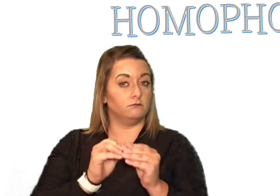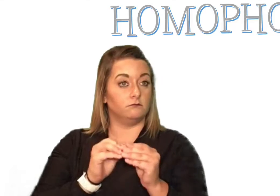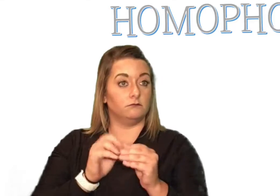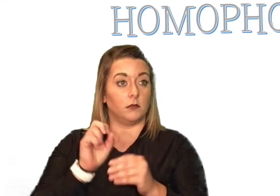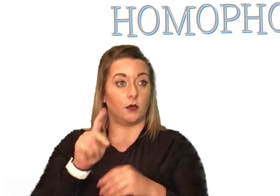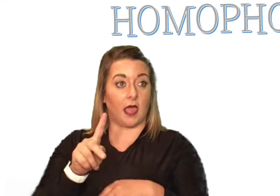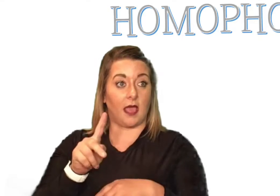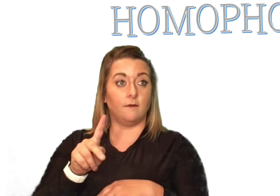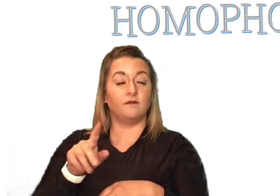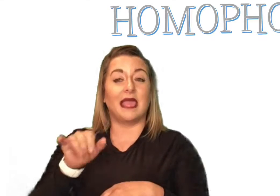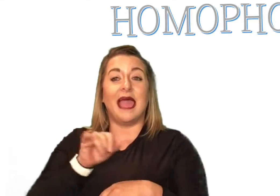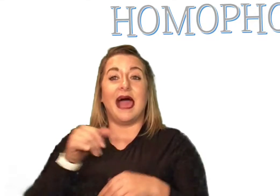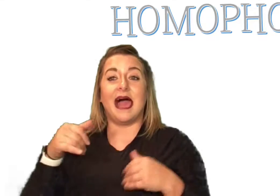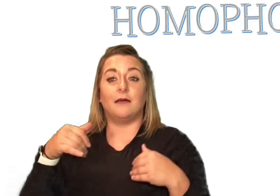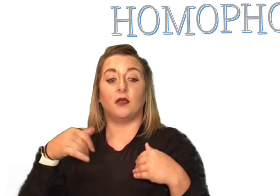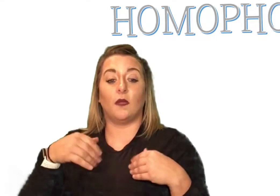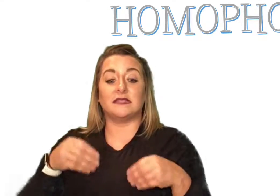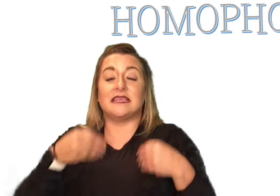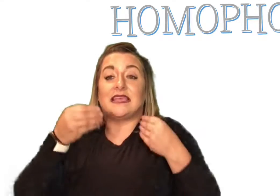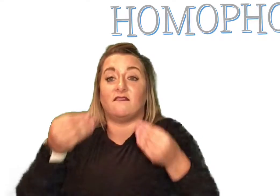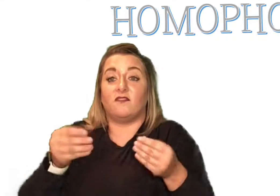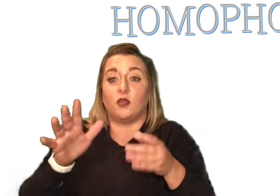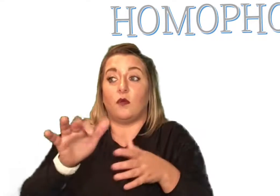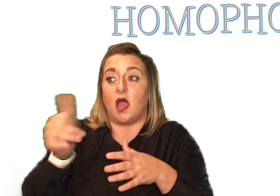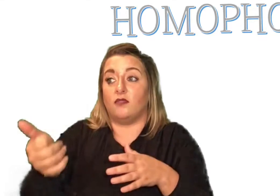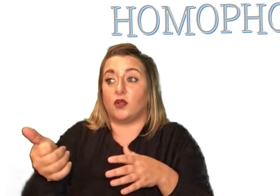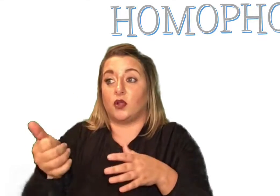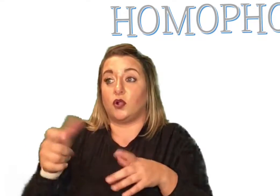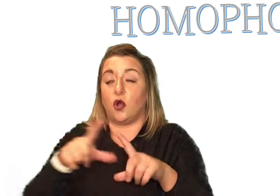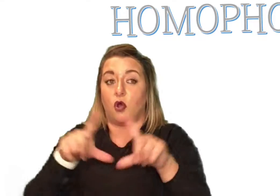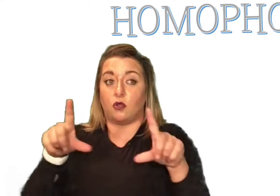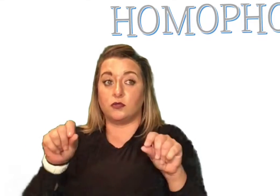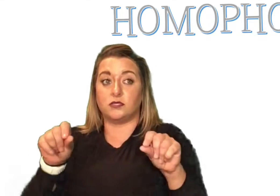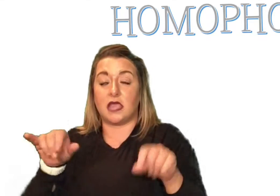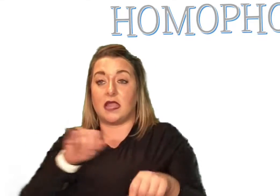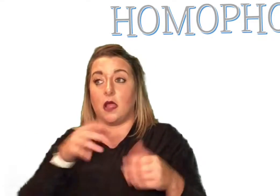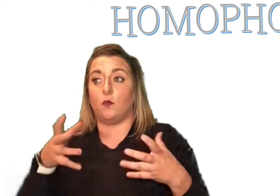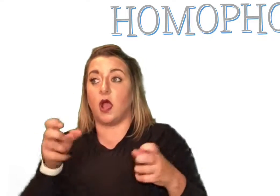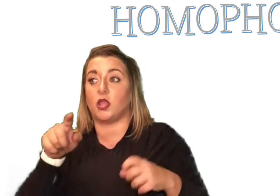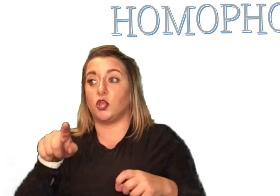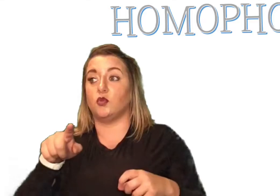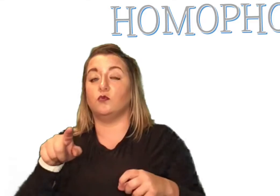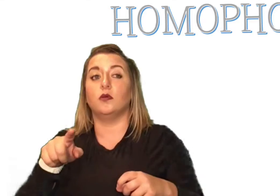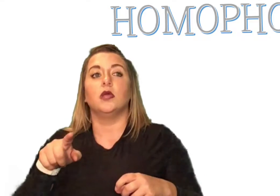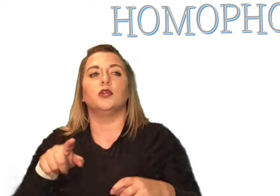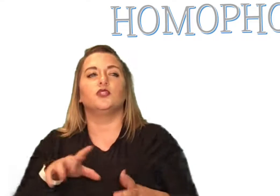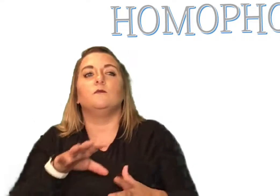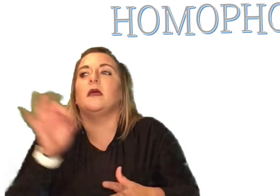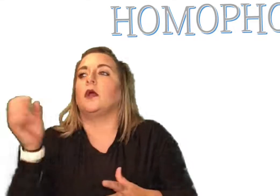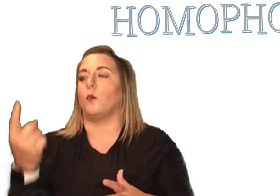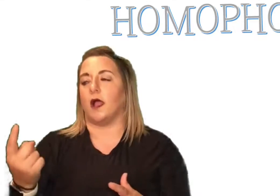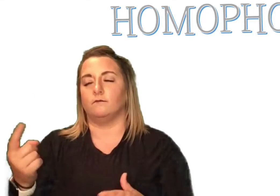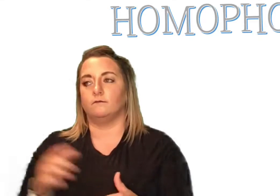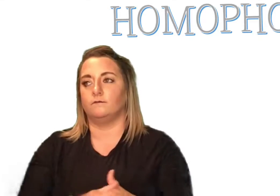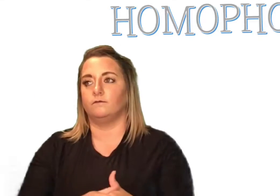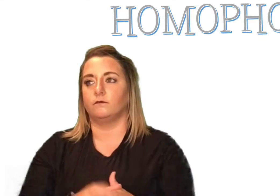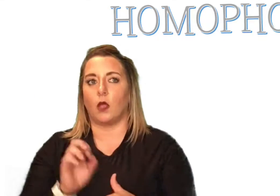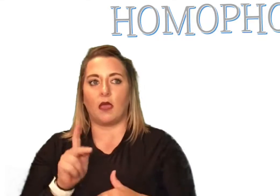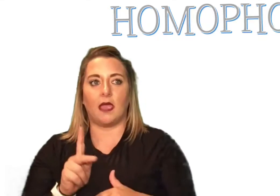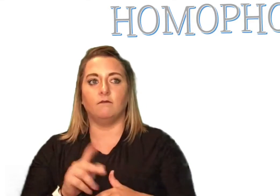more, okay? I'm going to give you other cards and I want you to pick